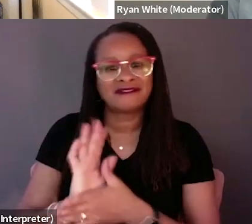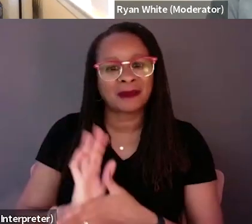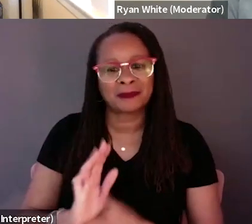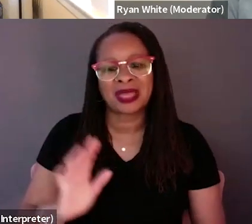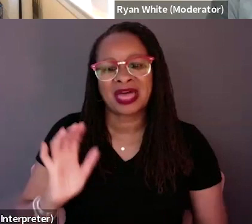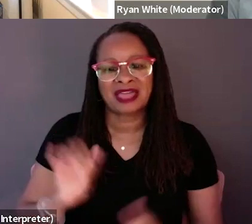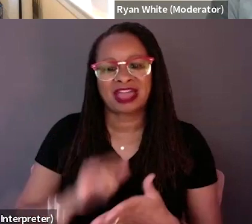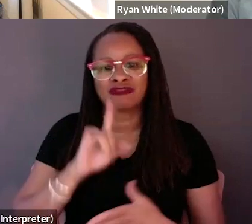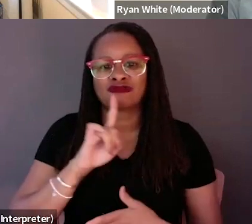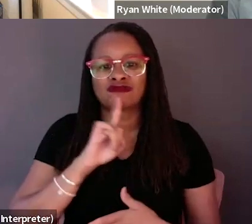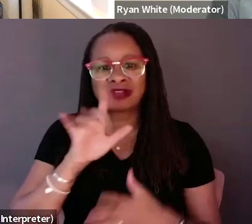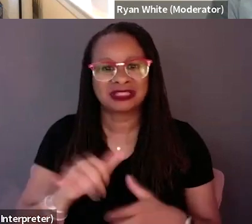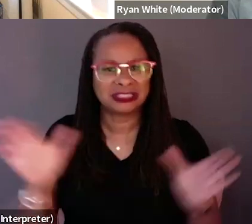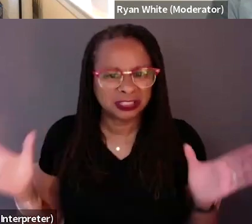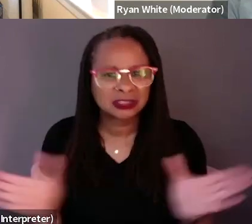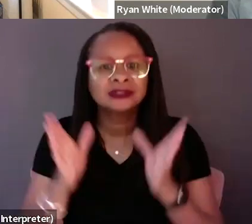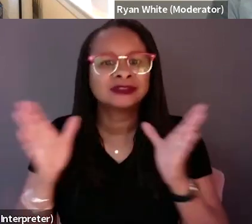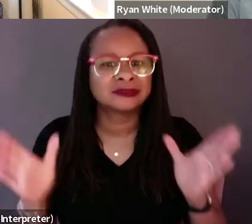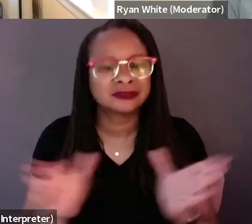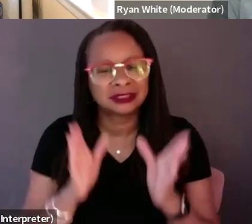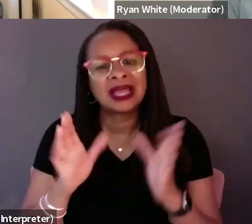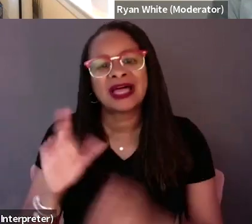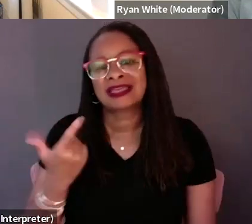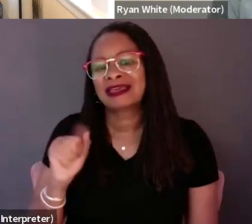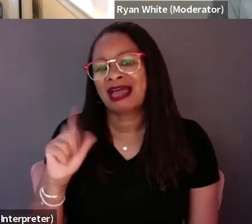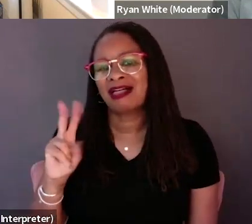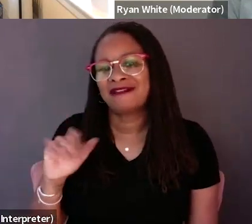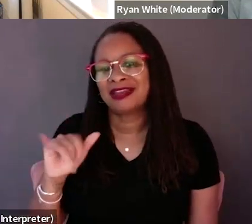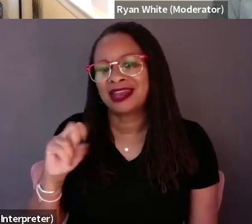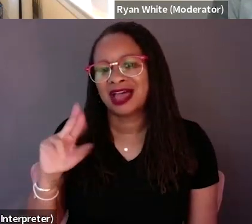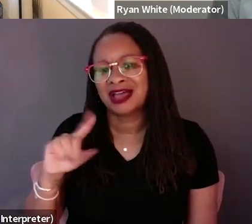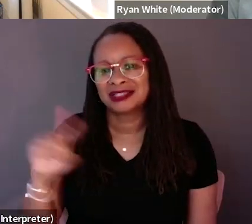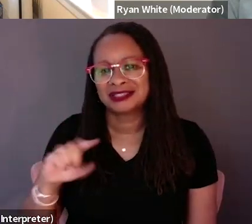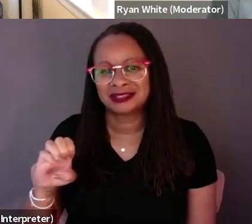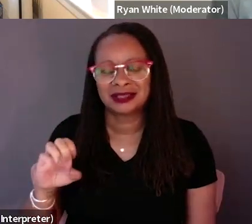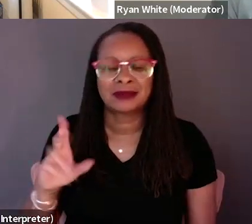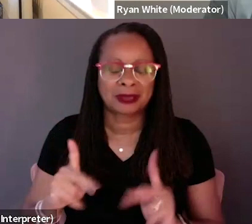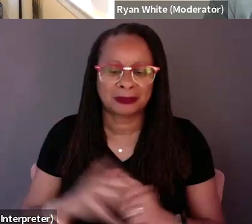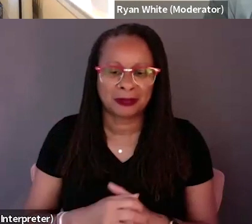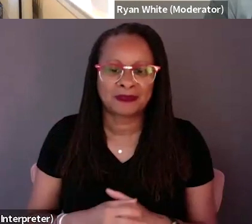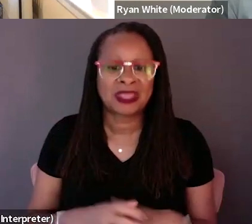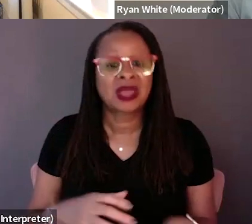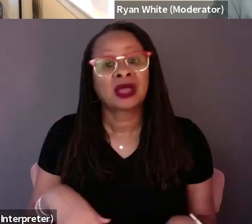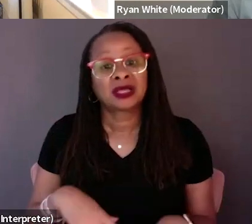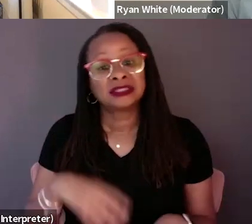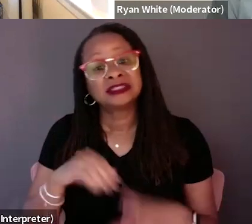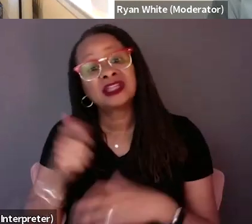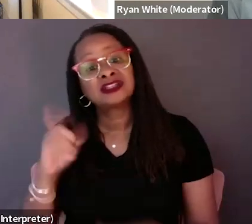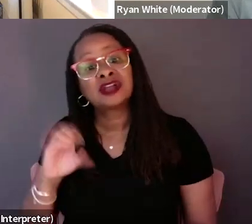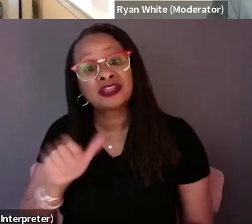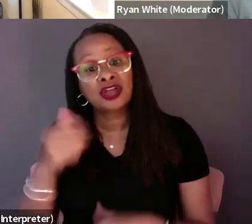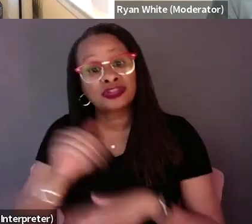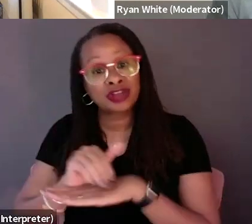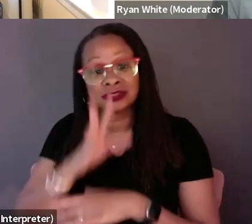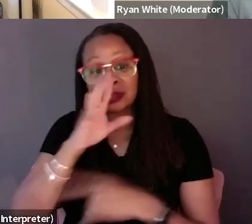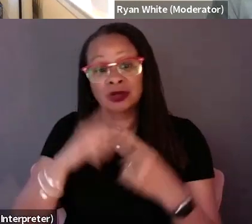film that really galvanizes people. You know, you and I were having a chat about this at the News and Doc Emmys the other night, and you were talking about